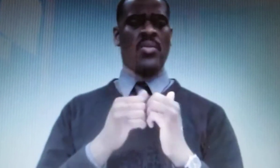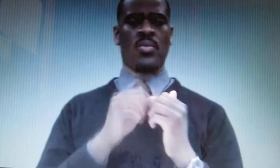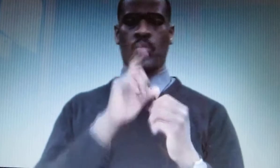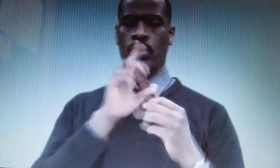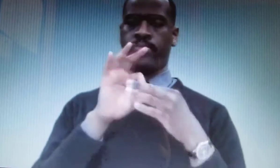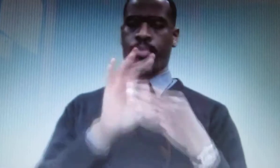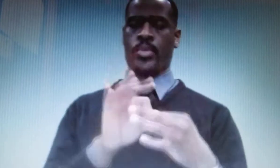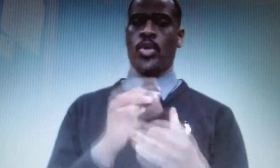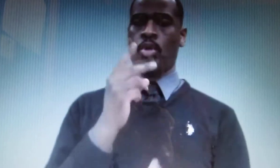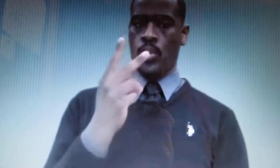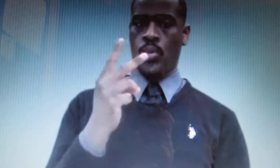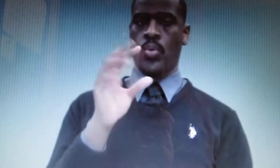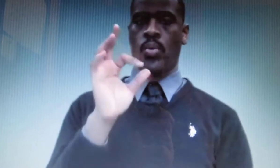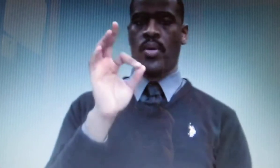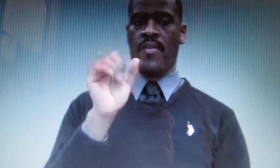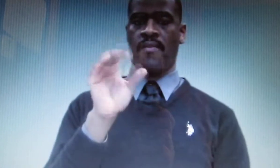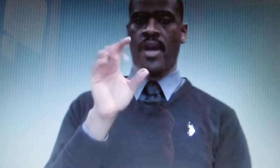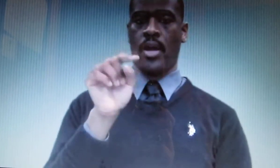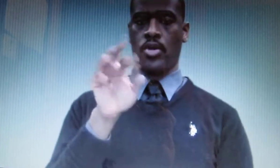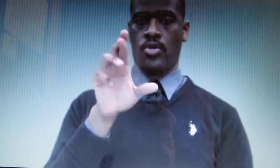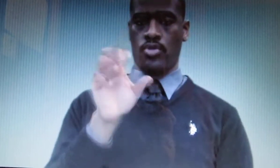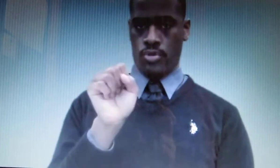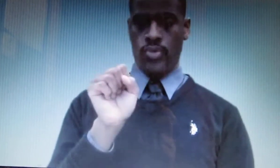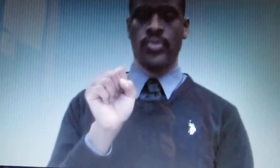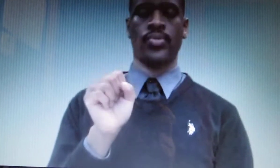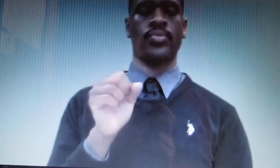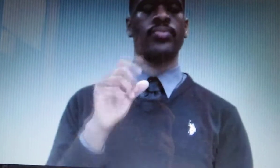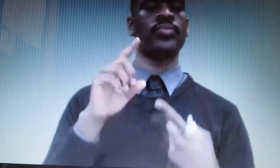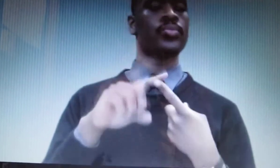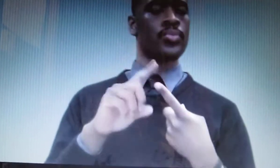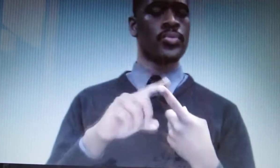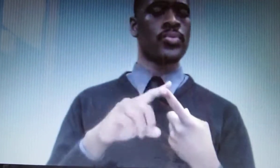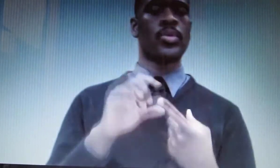Now, how do variations pop up?